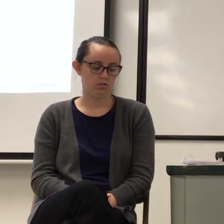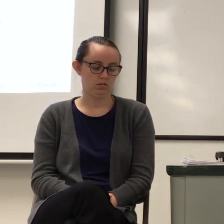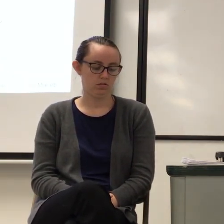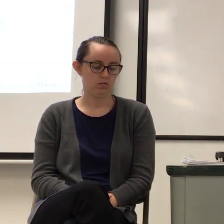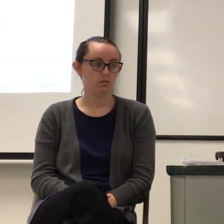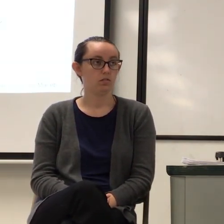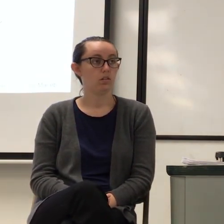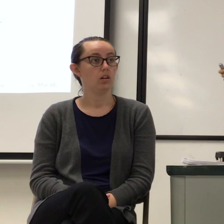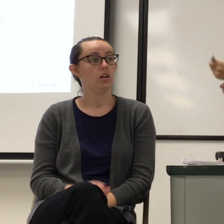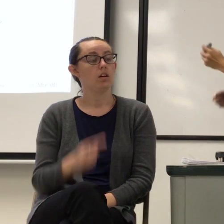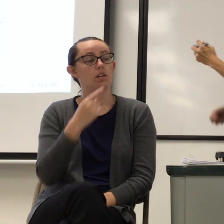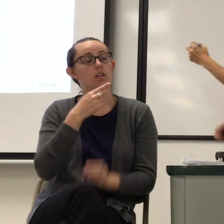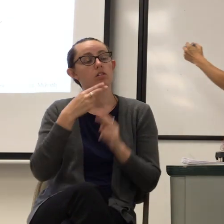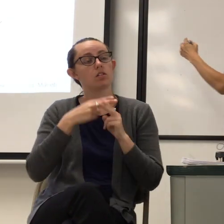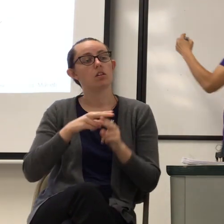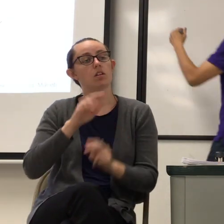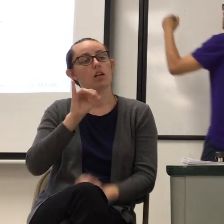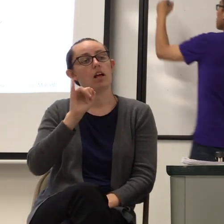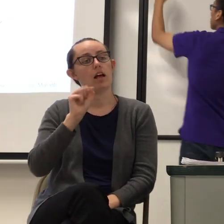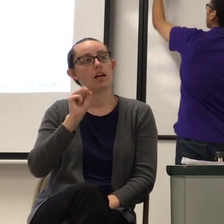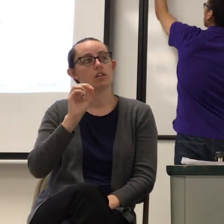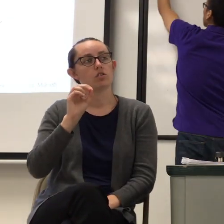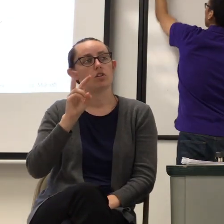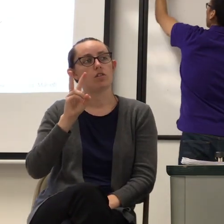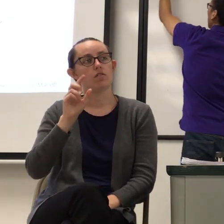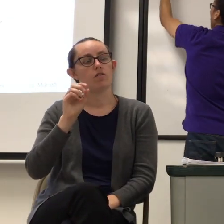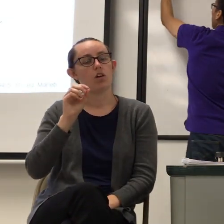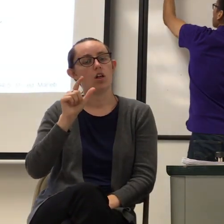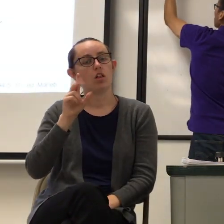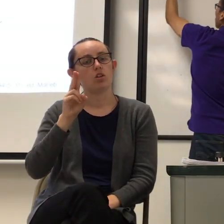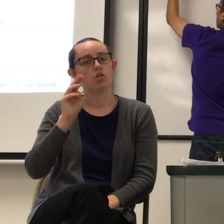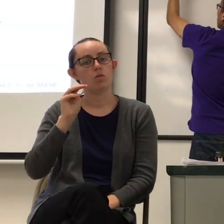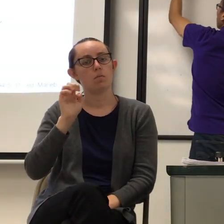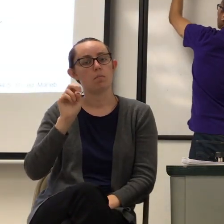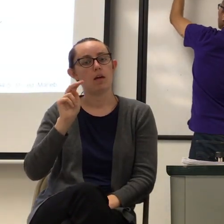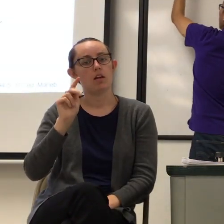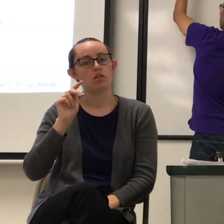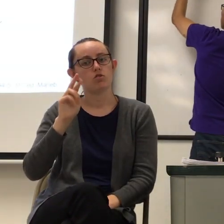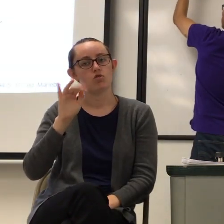This is called isovolumetric ventricular contraction. ISO.